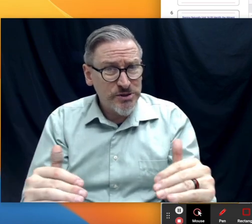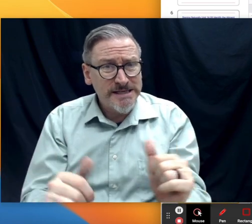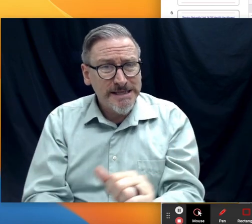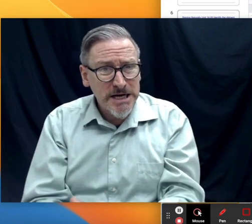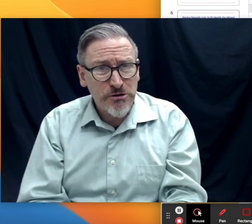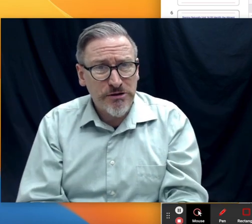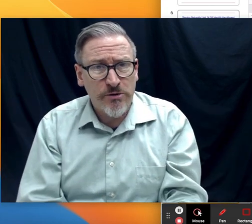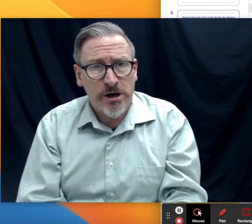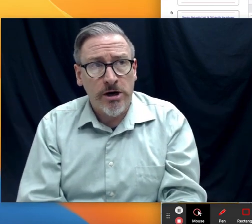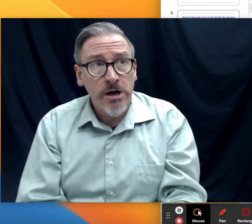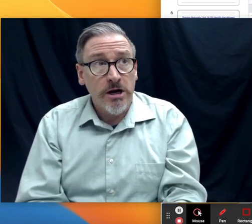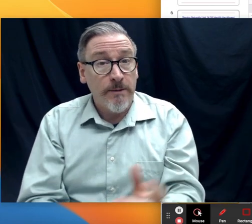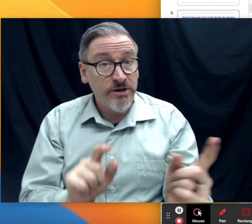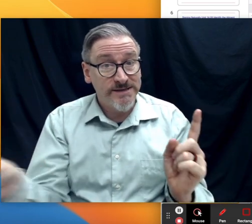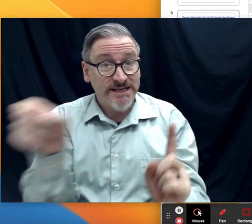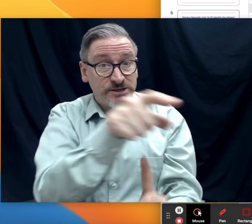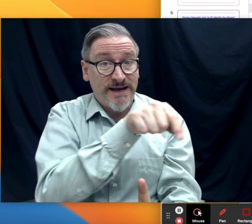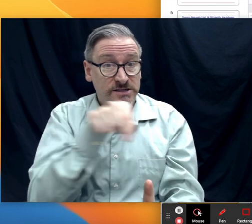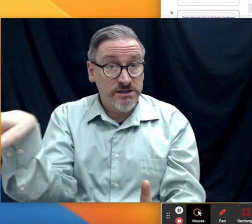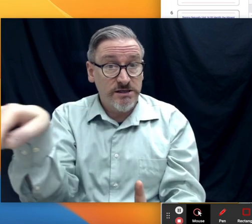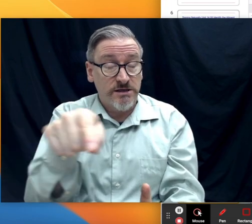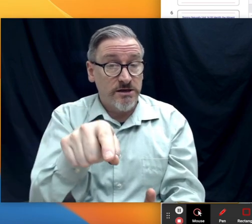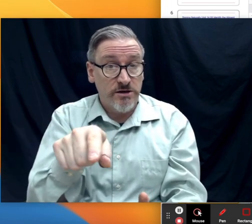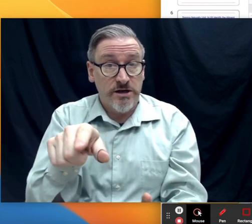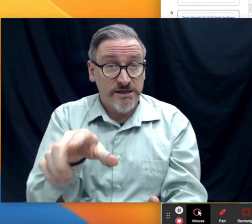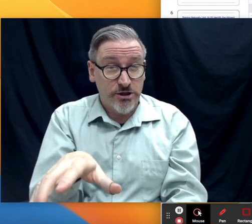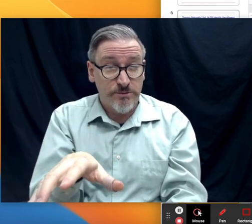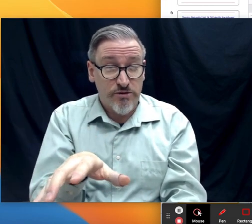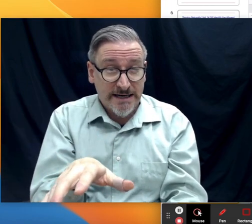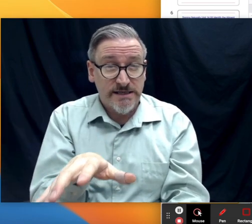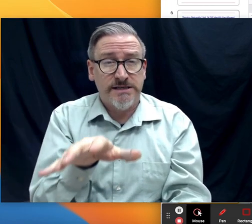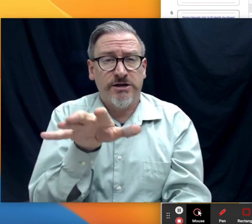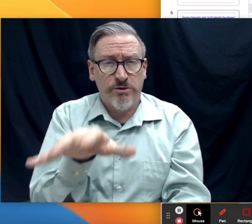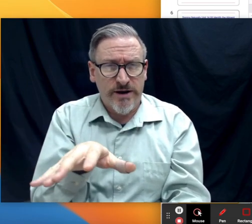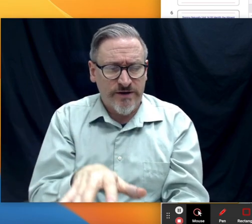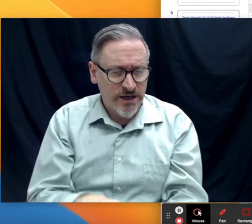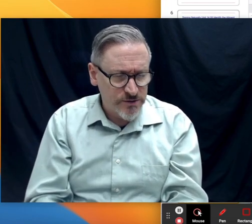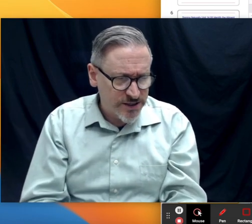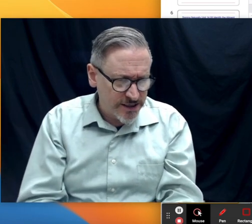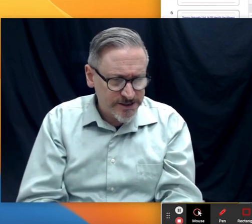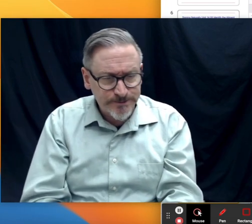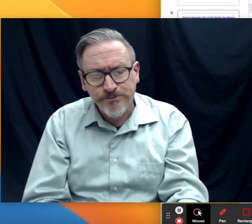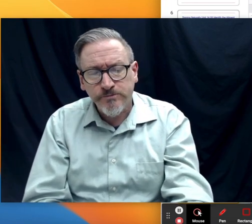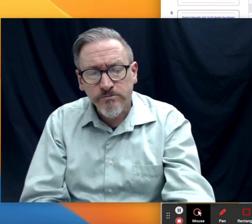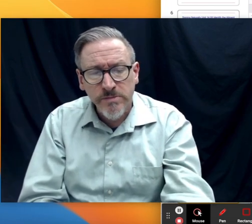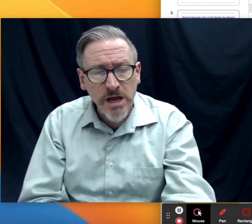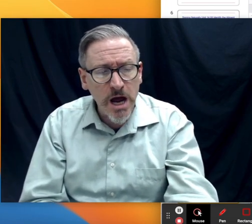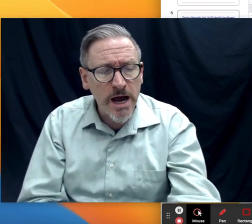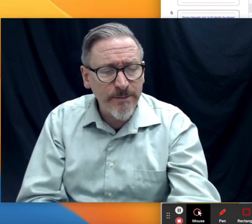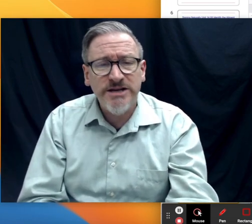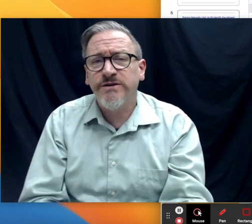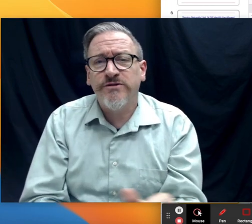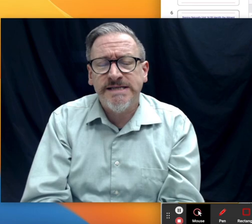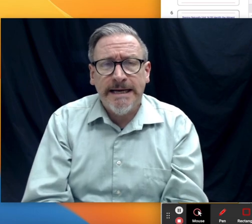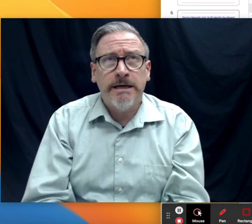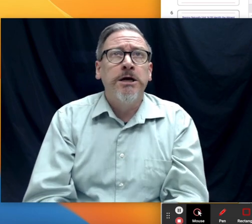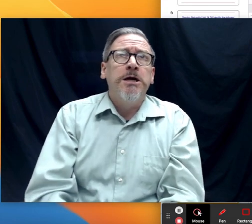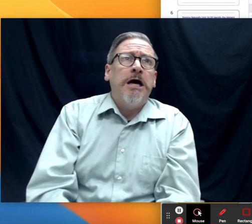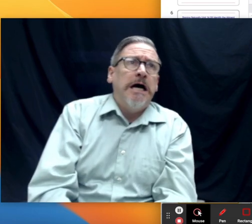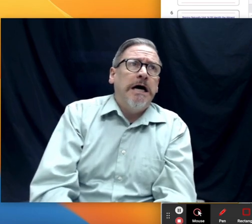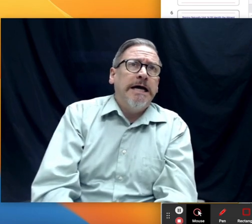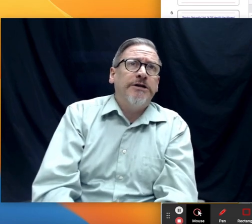So this is another thing where using space is a good practice and a good way of getting used to this. Imagine if you're